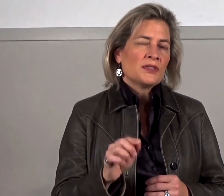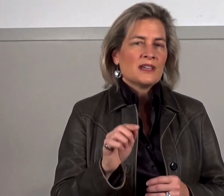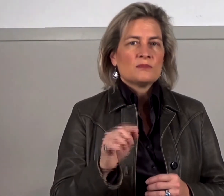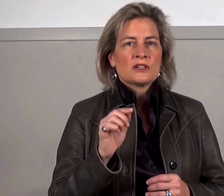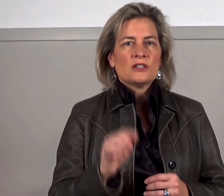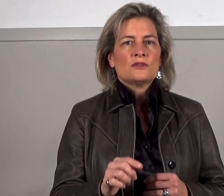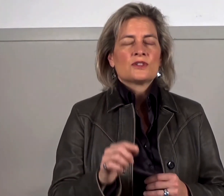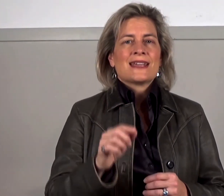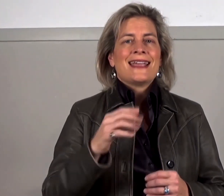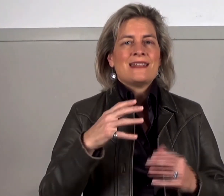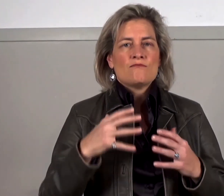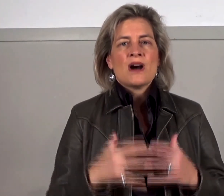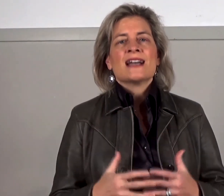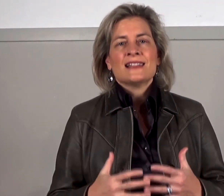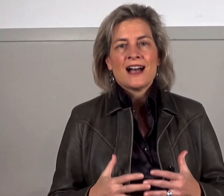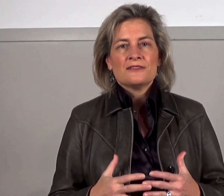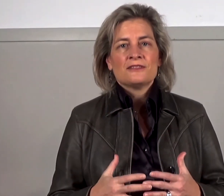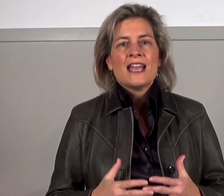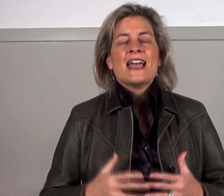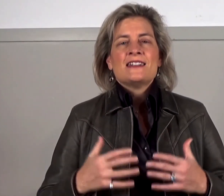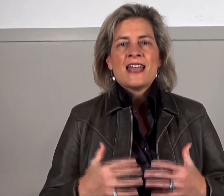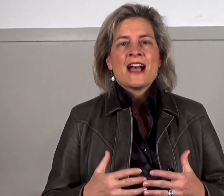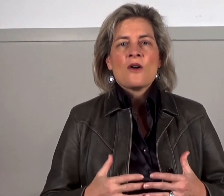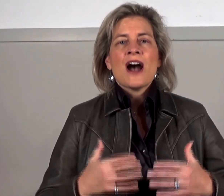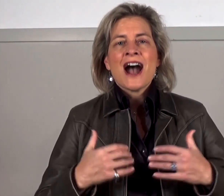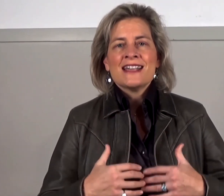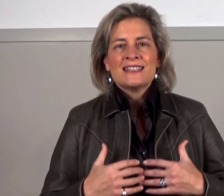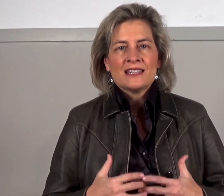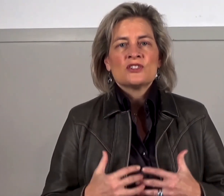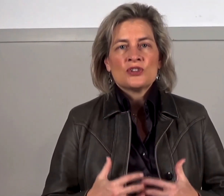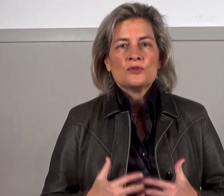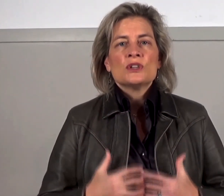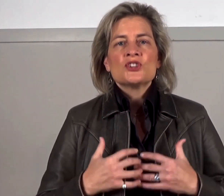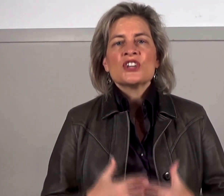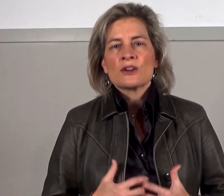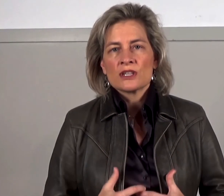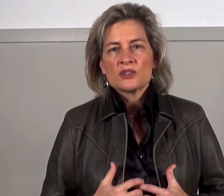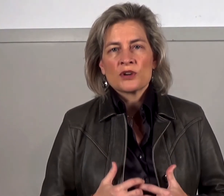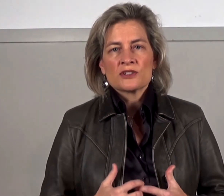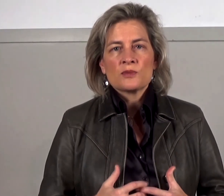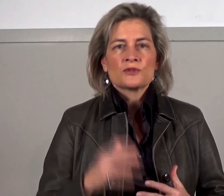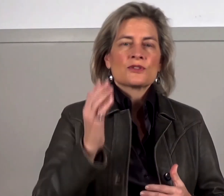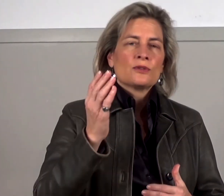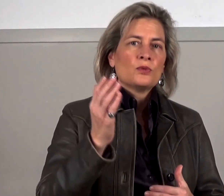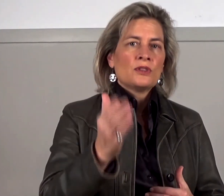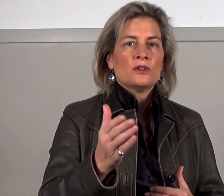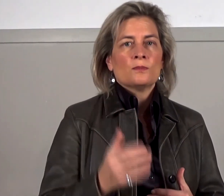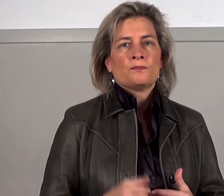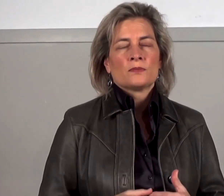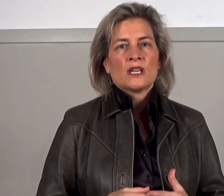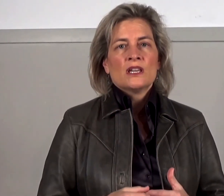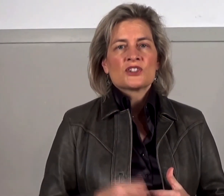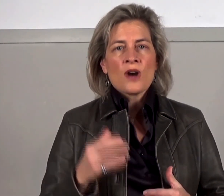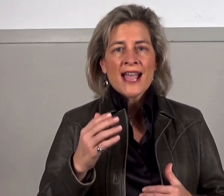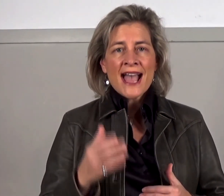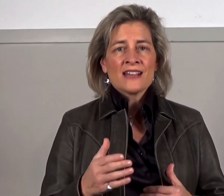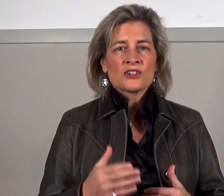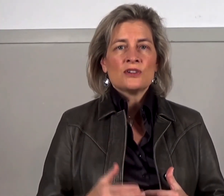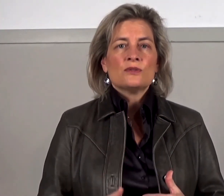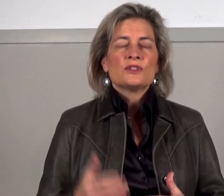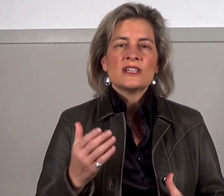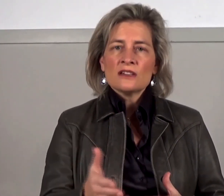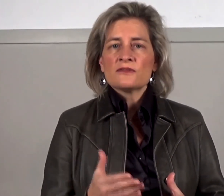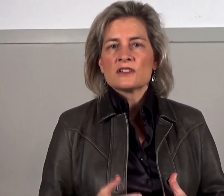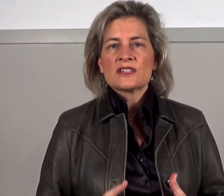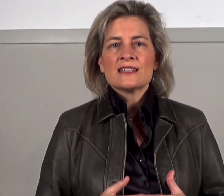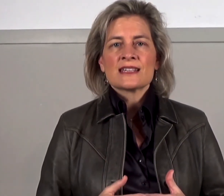and put them to use in my life. And now I get to share these principles with you. So I ask